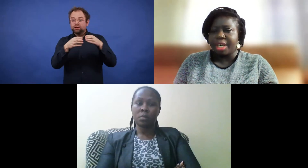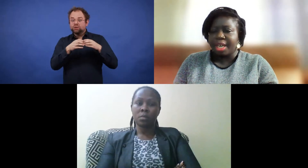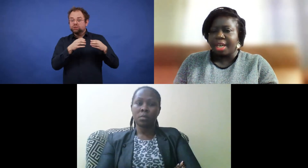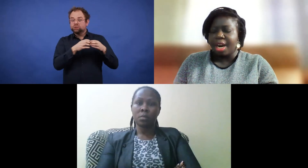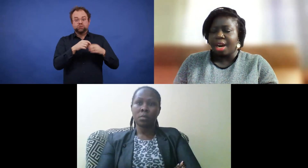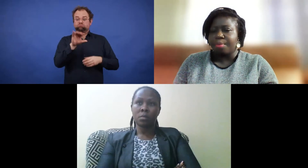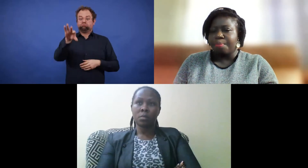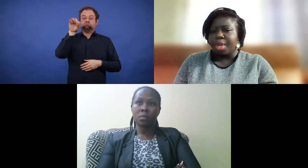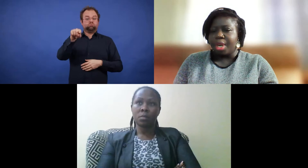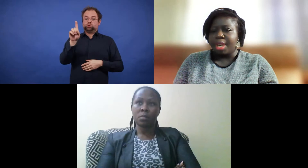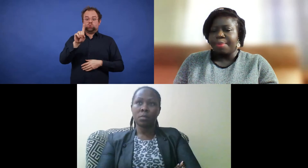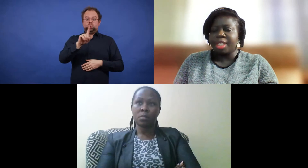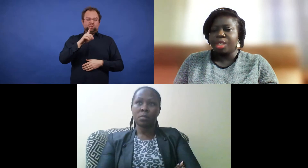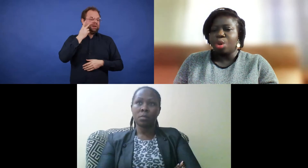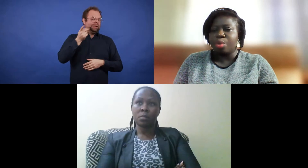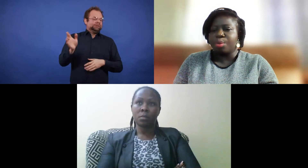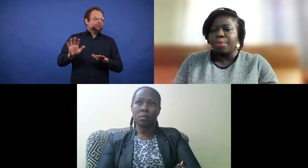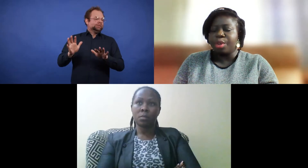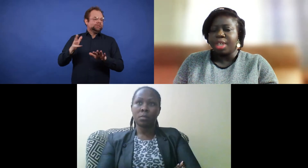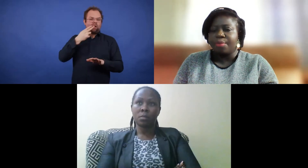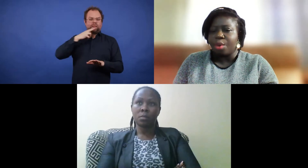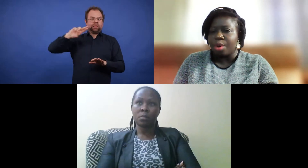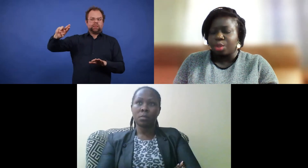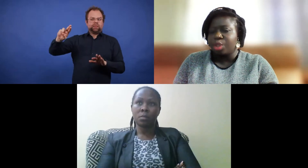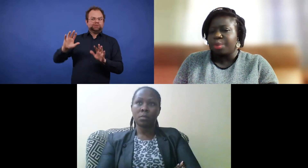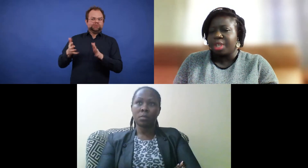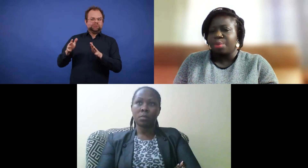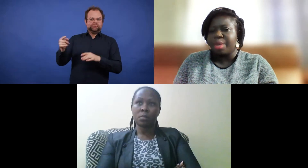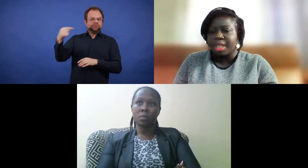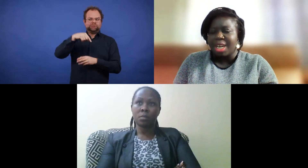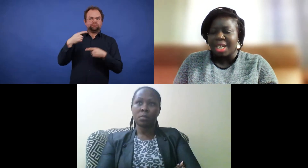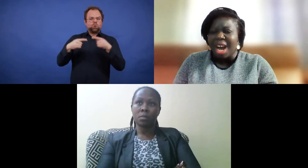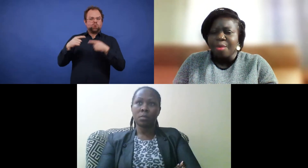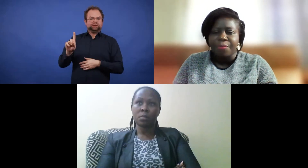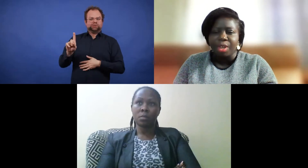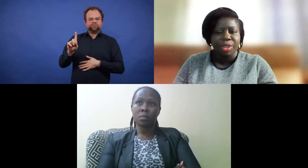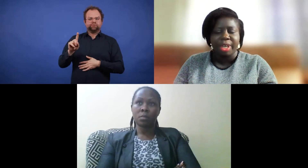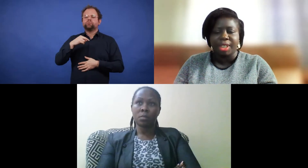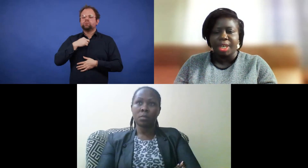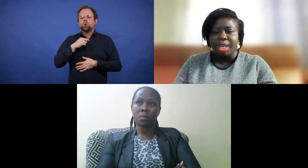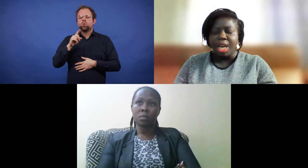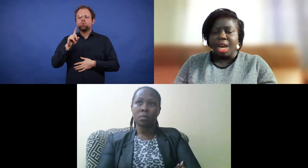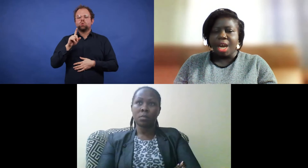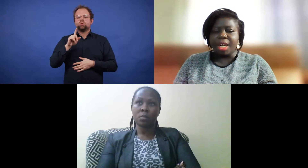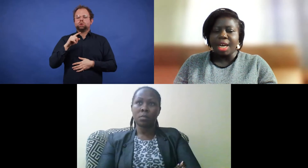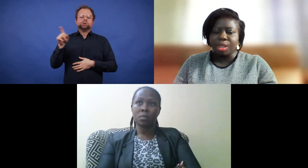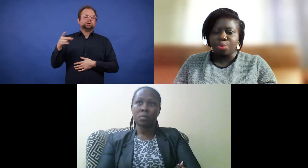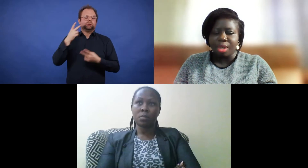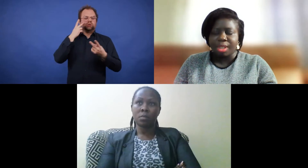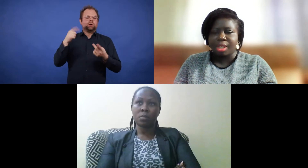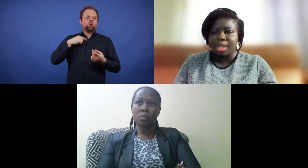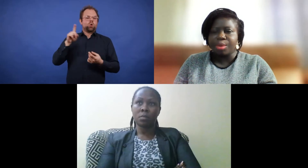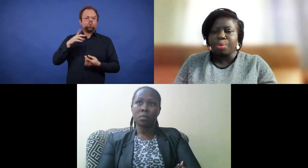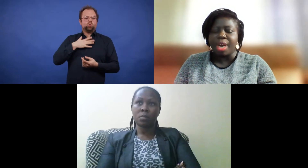the day, the person is not going to be voted for, is going to be discriminated against. Unfortunately, that is